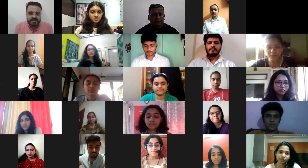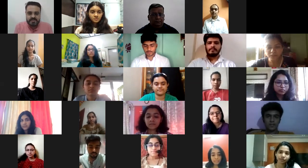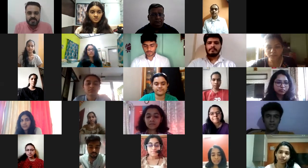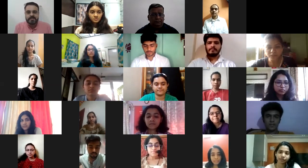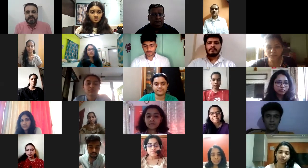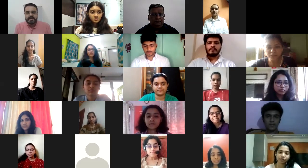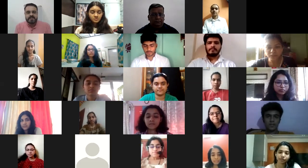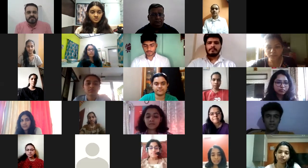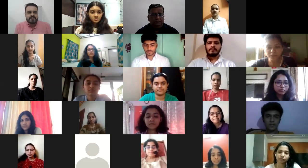infrastructure, it is